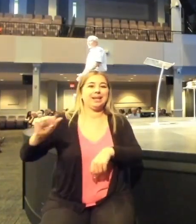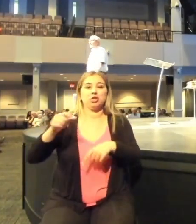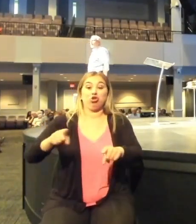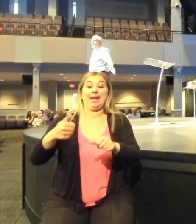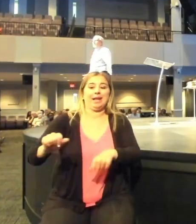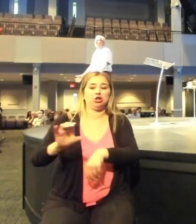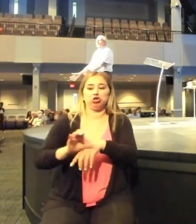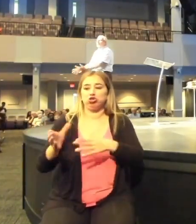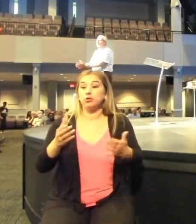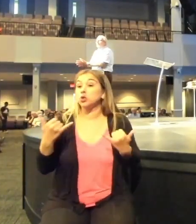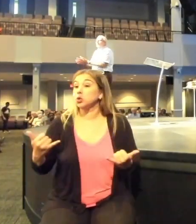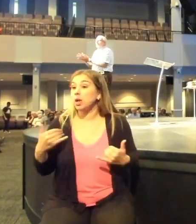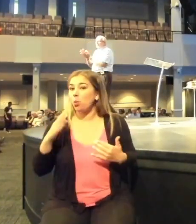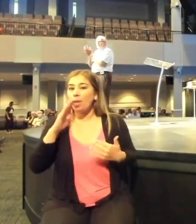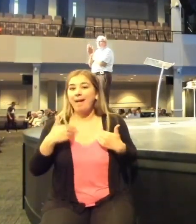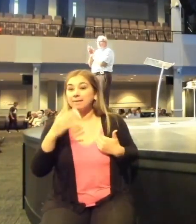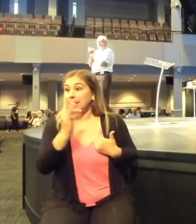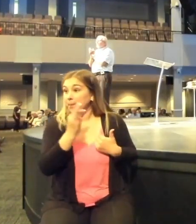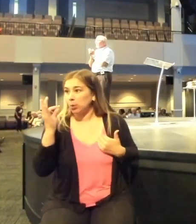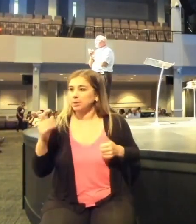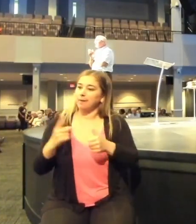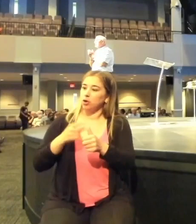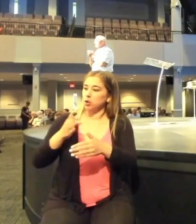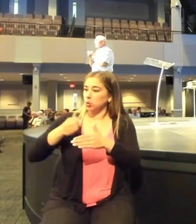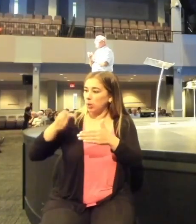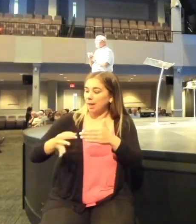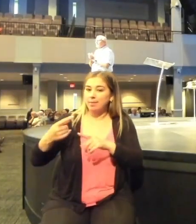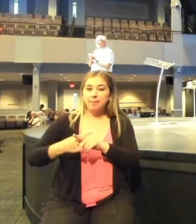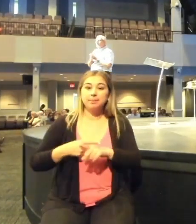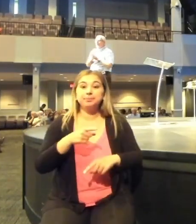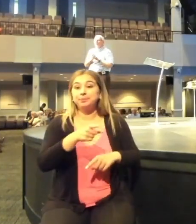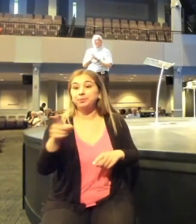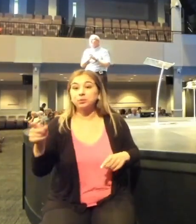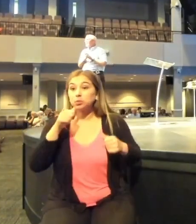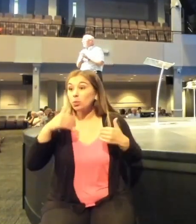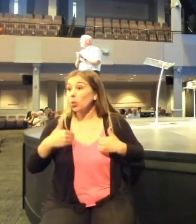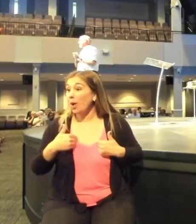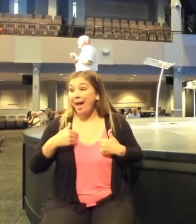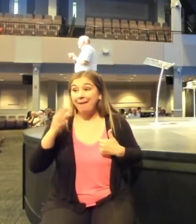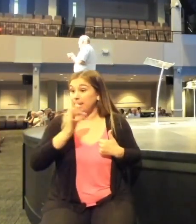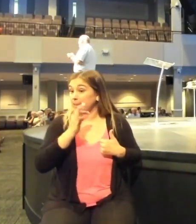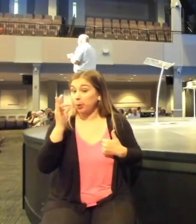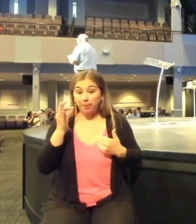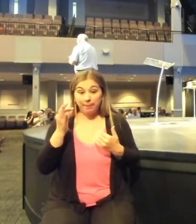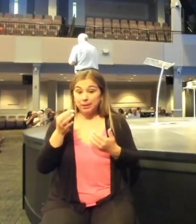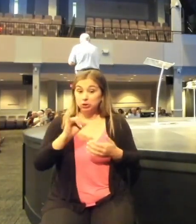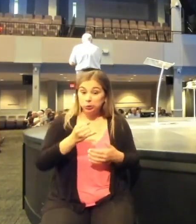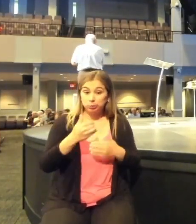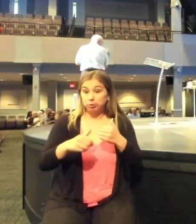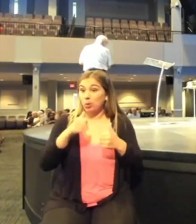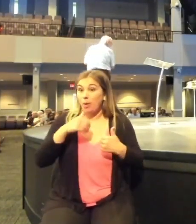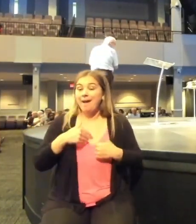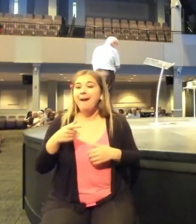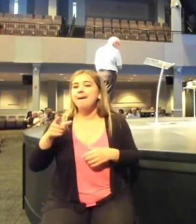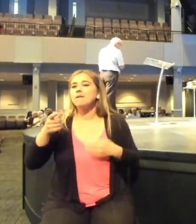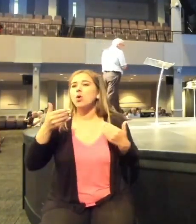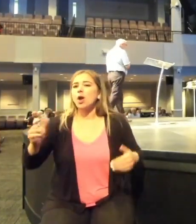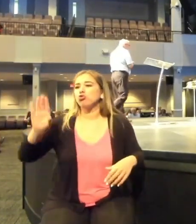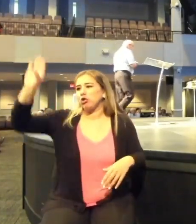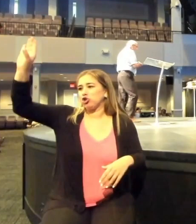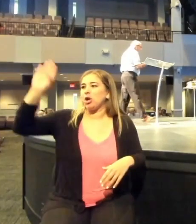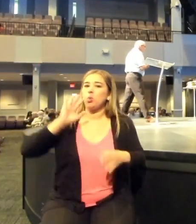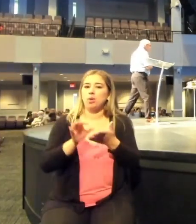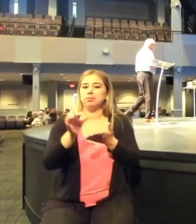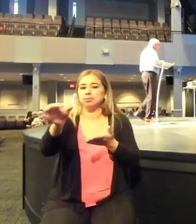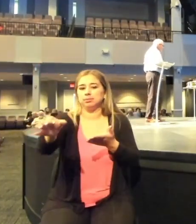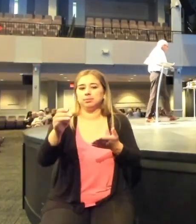service. Well, today we celebrate communion, the first weekend of the month. So if you don't have your communion elements or didn't receive them on the way in, if you'll just raise your